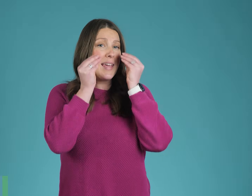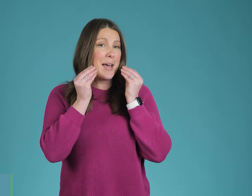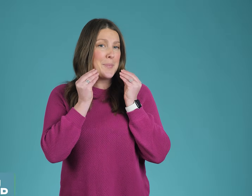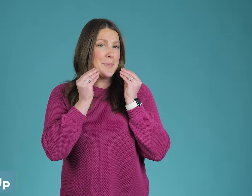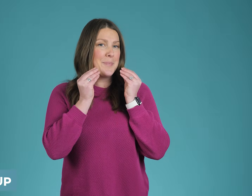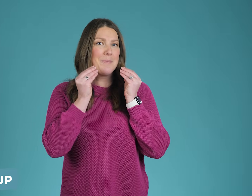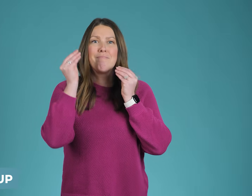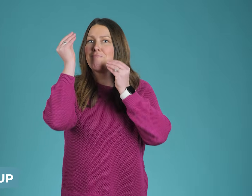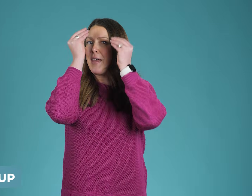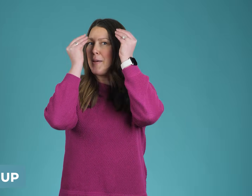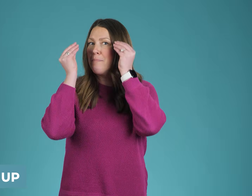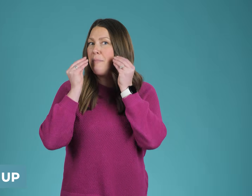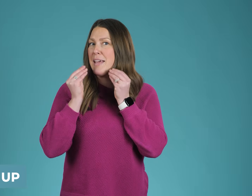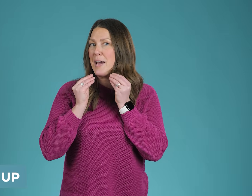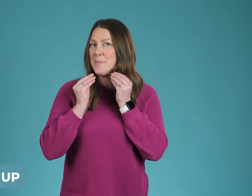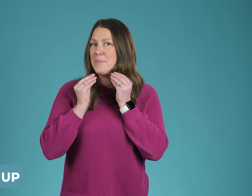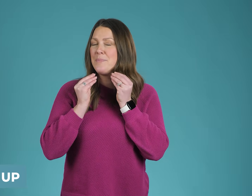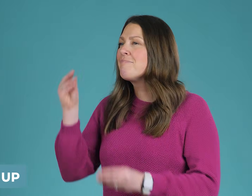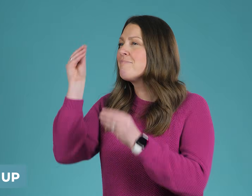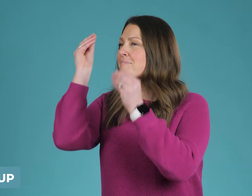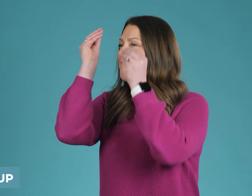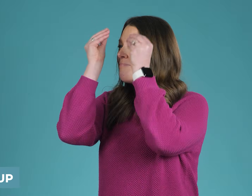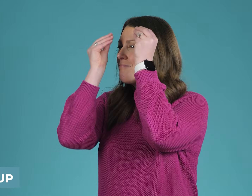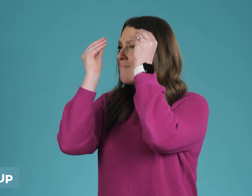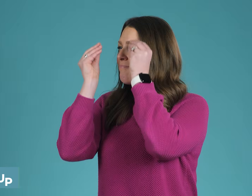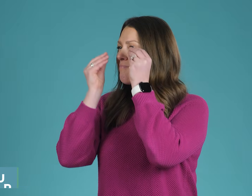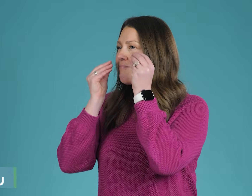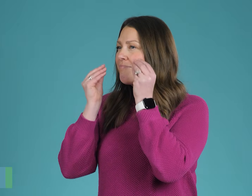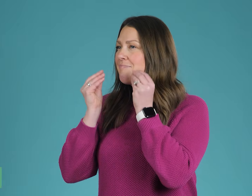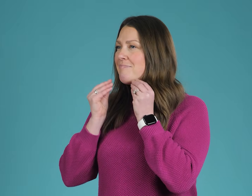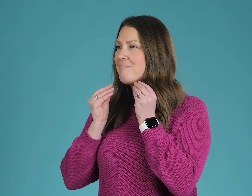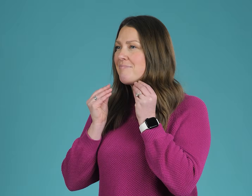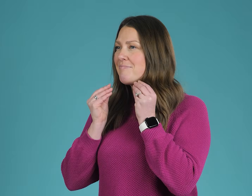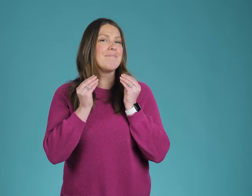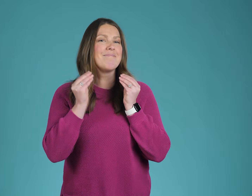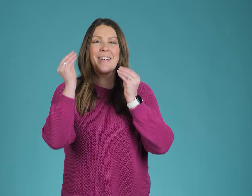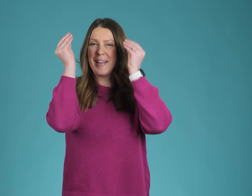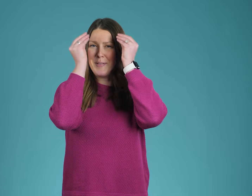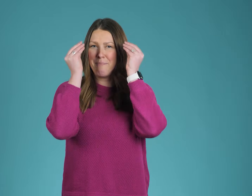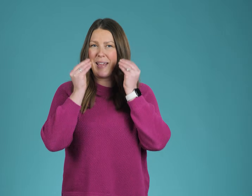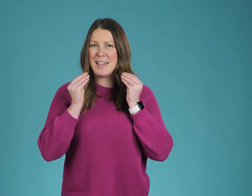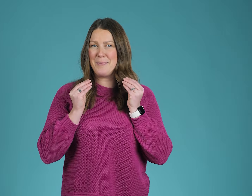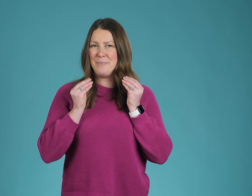Makeup. Makeup. It's the makeup that you're putting on. Makeup.